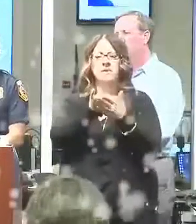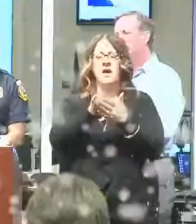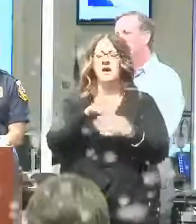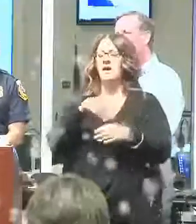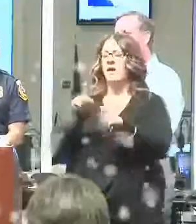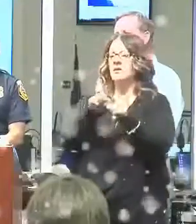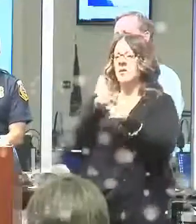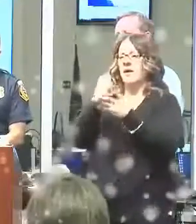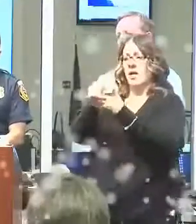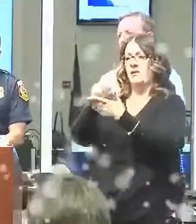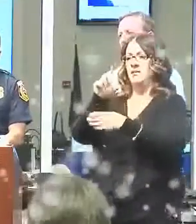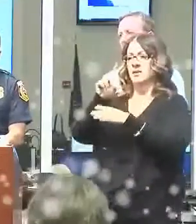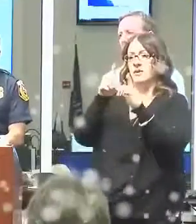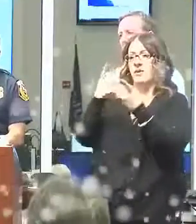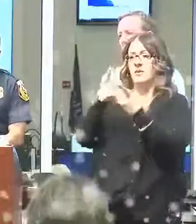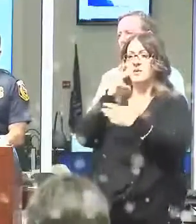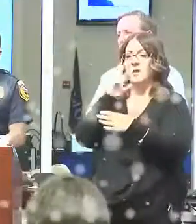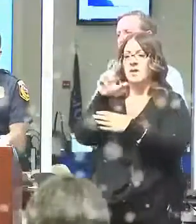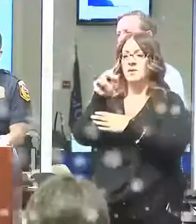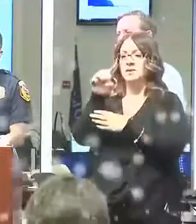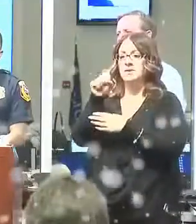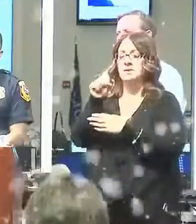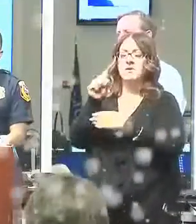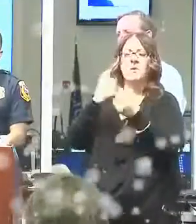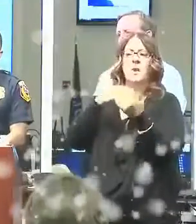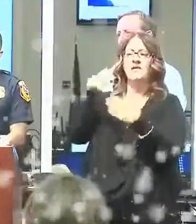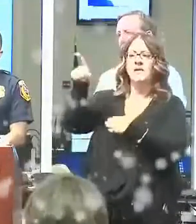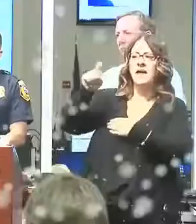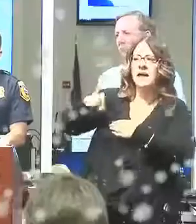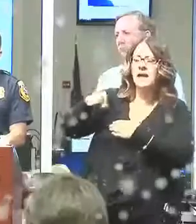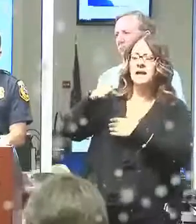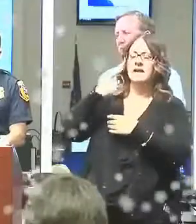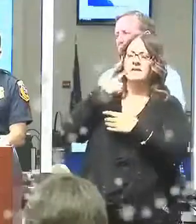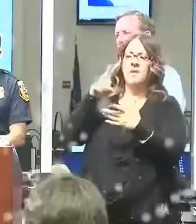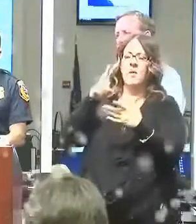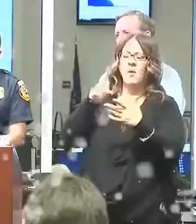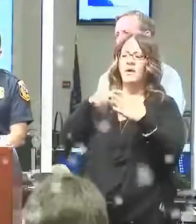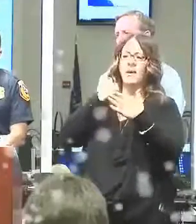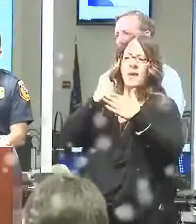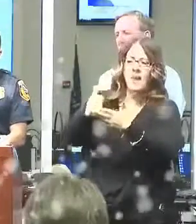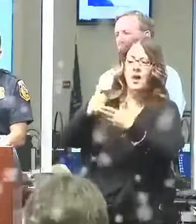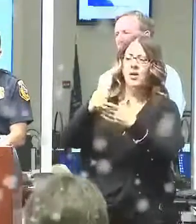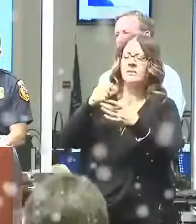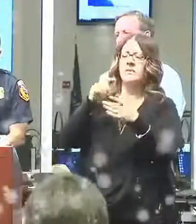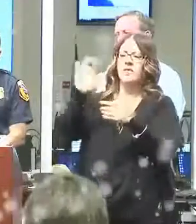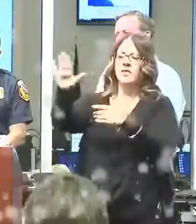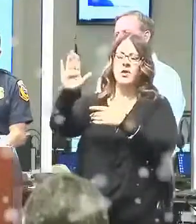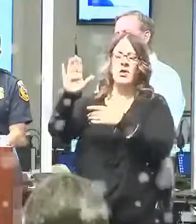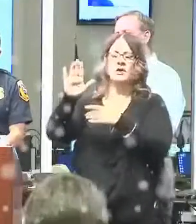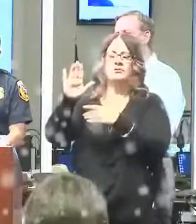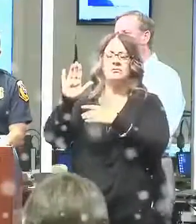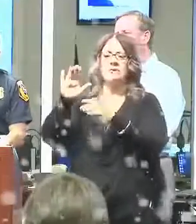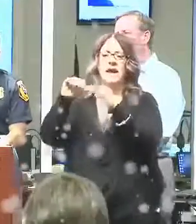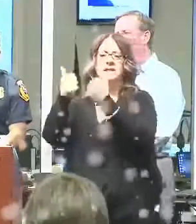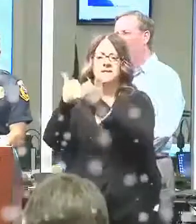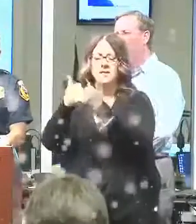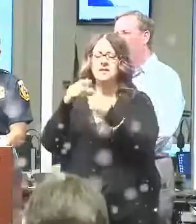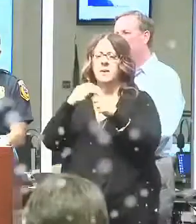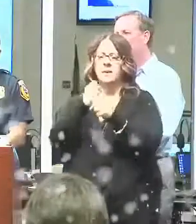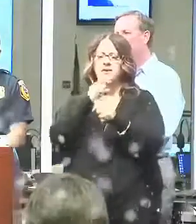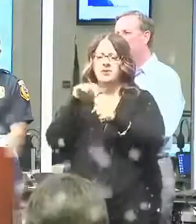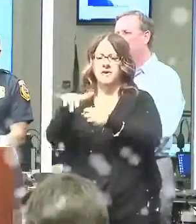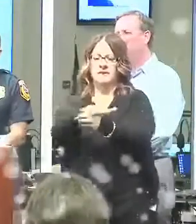Resources as they begin their process of doing whatever reconstruction or mitigation is necessary to make the situation